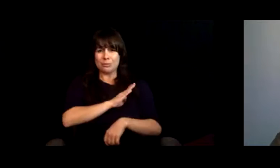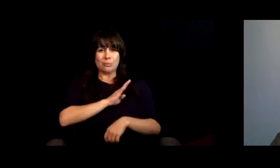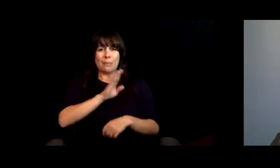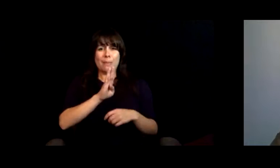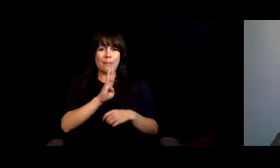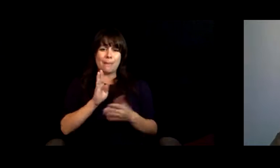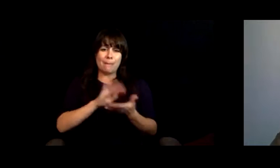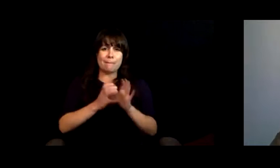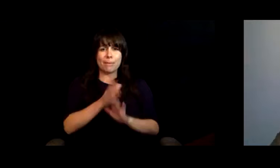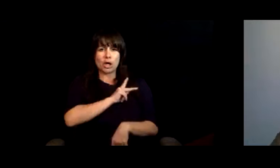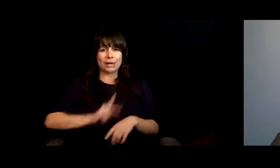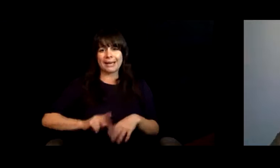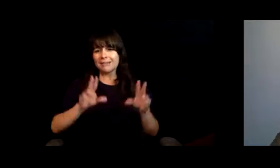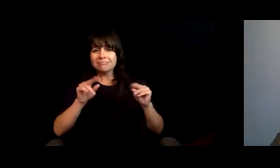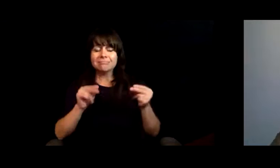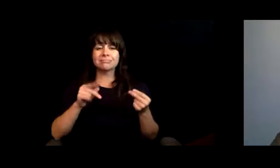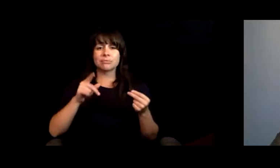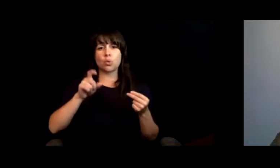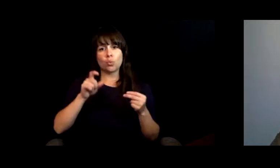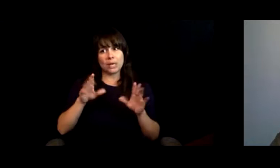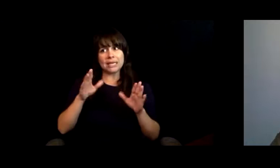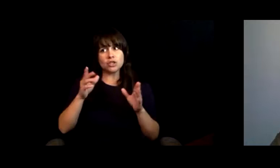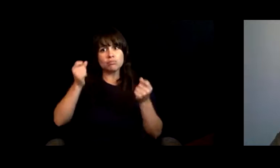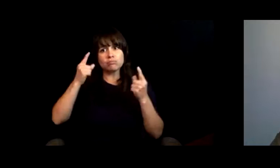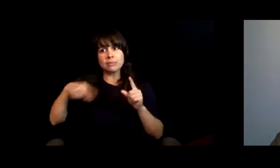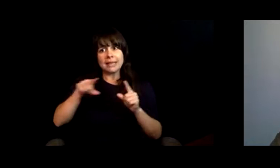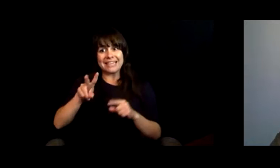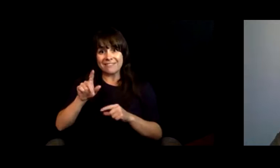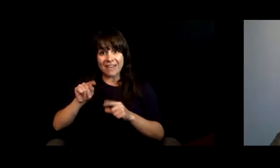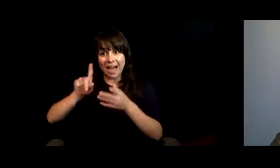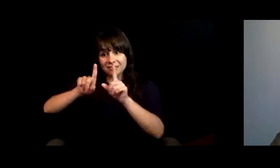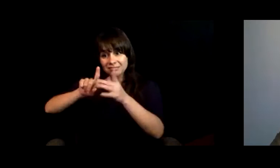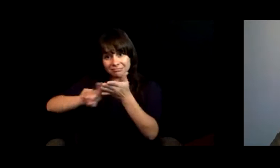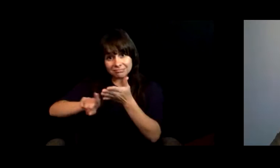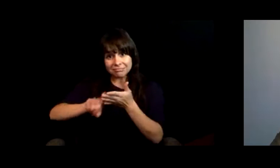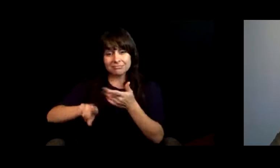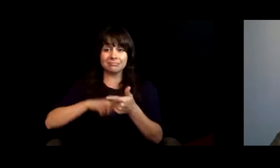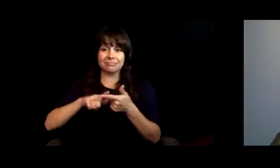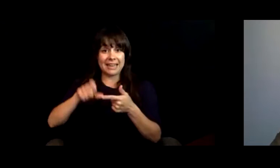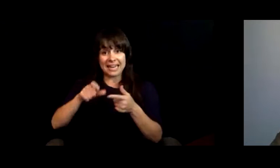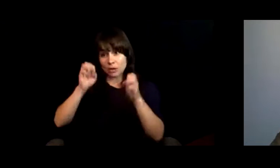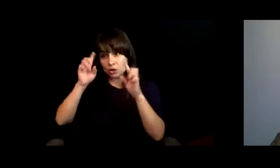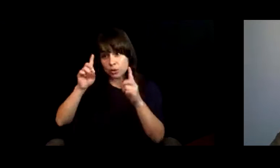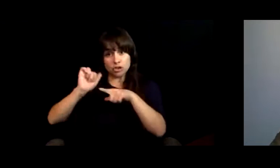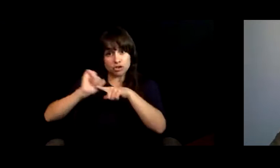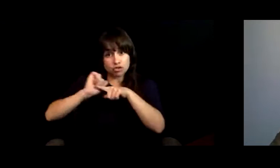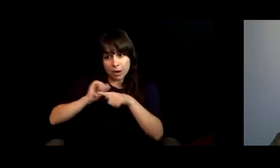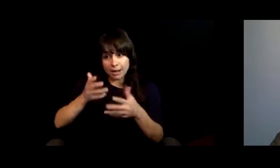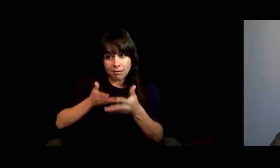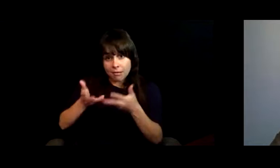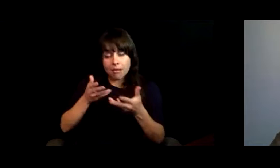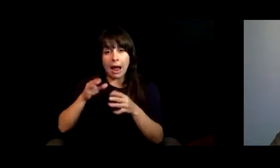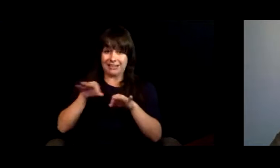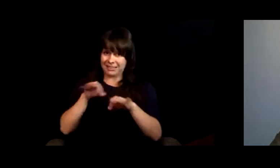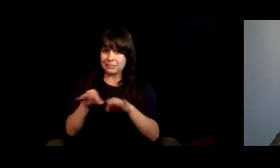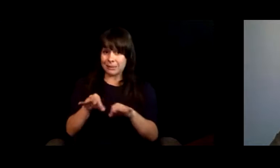this. And you have to vet those people. And you do that through education. And you do that through getting to know, letting them get to know what's going to be